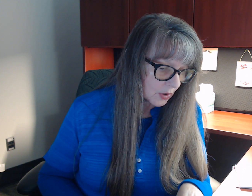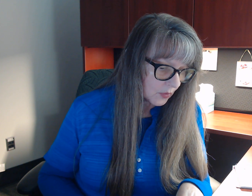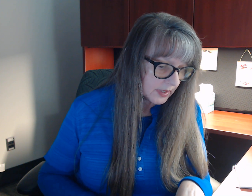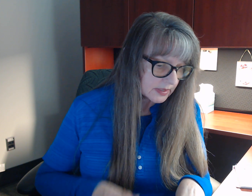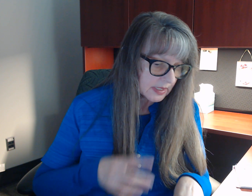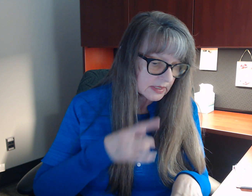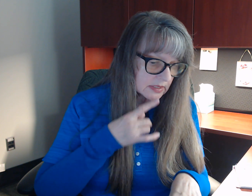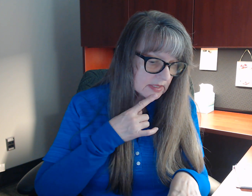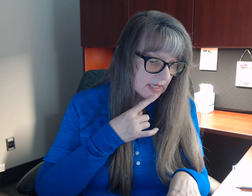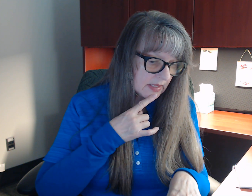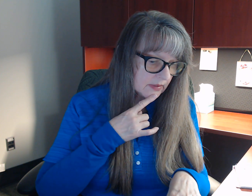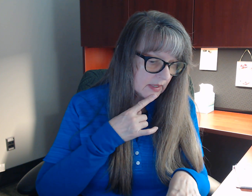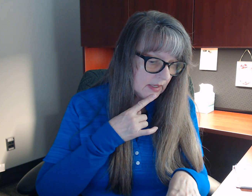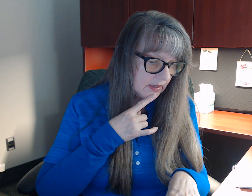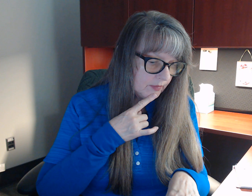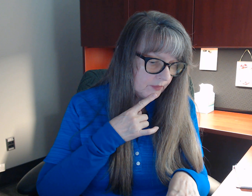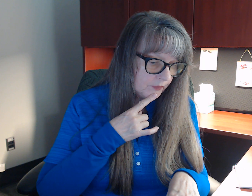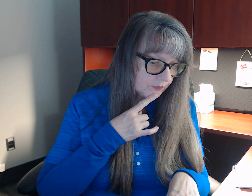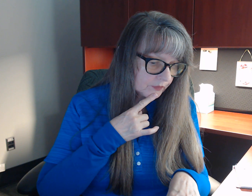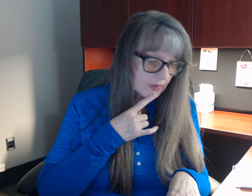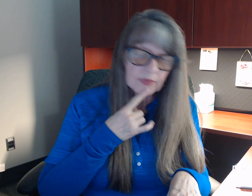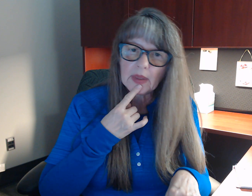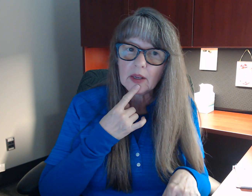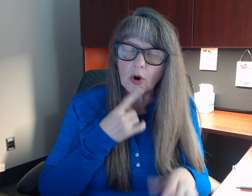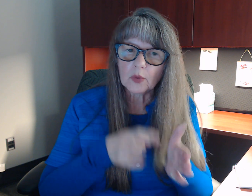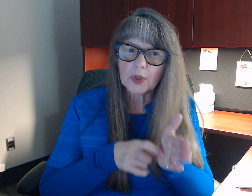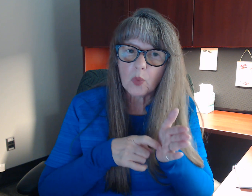So it says that they are requiring